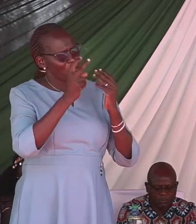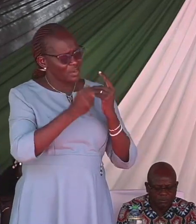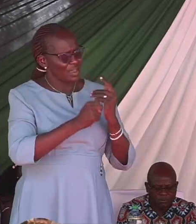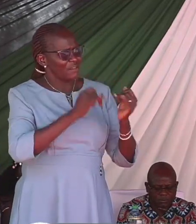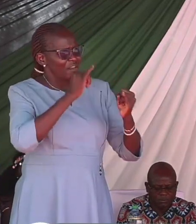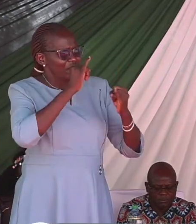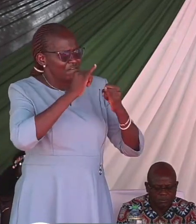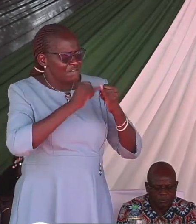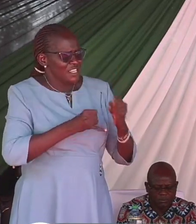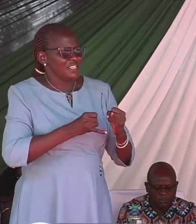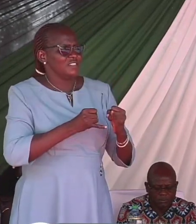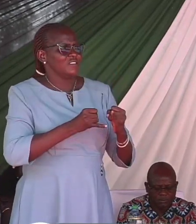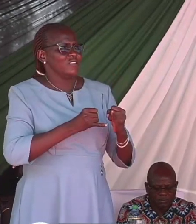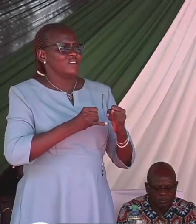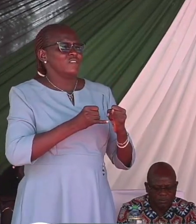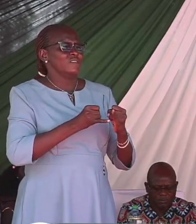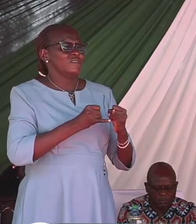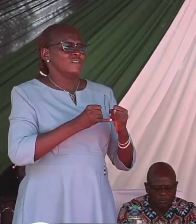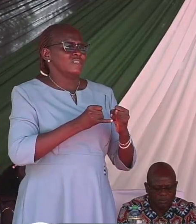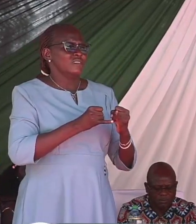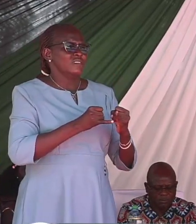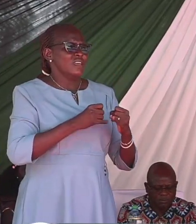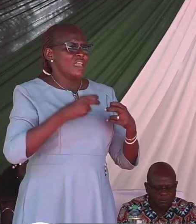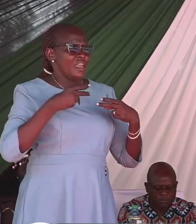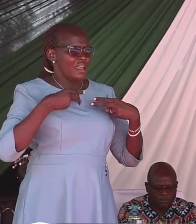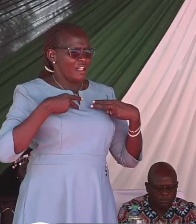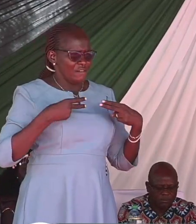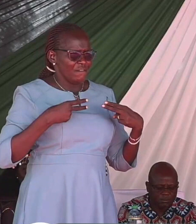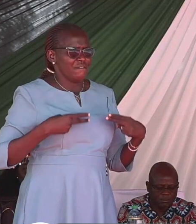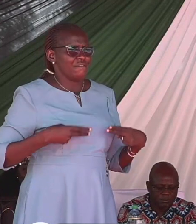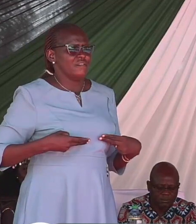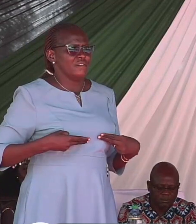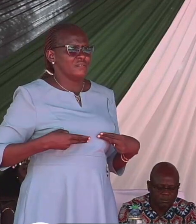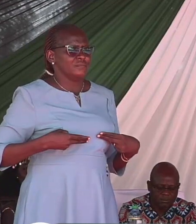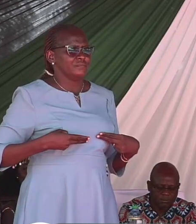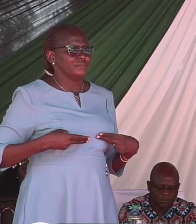finally, on the health, we have a program,